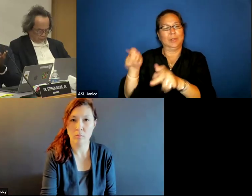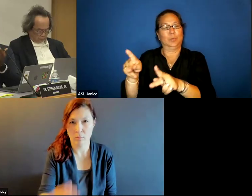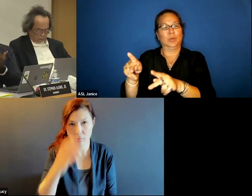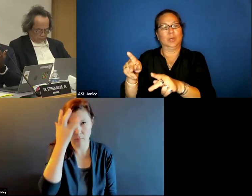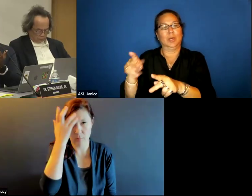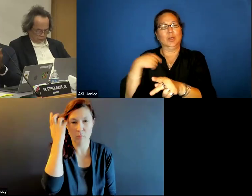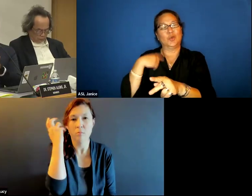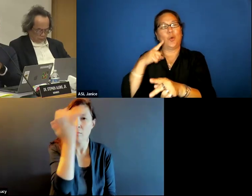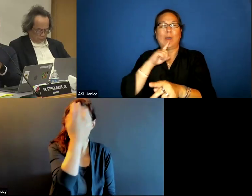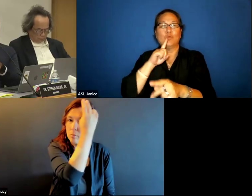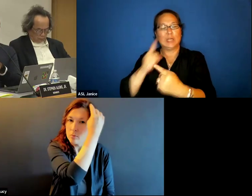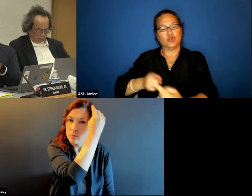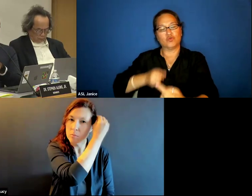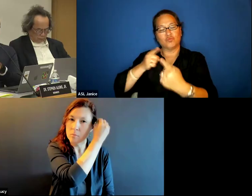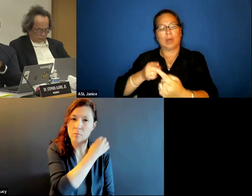I'm wrestling